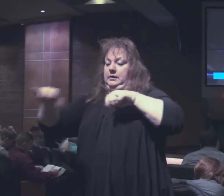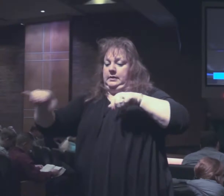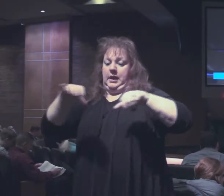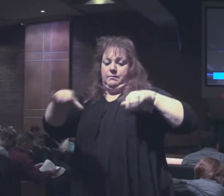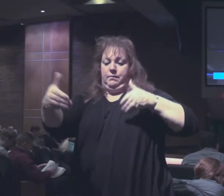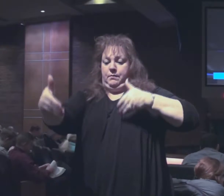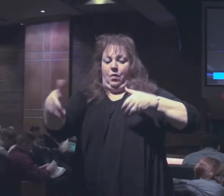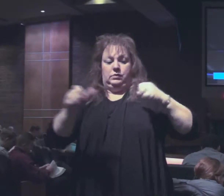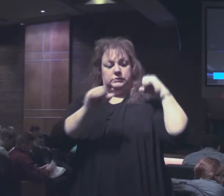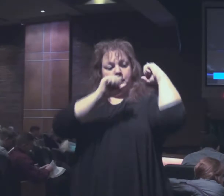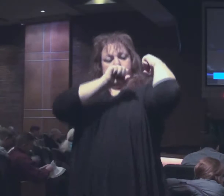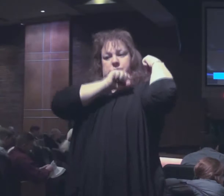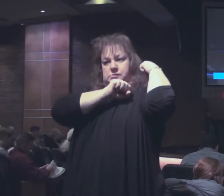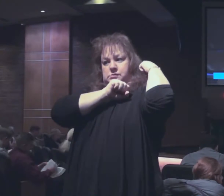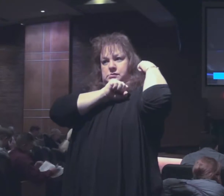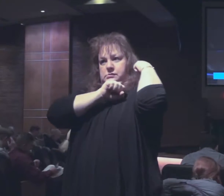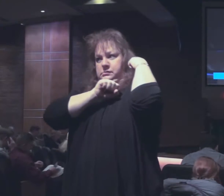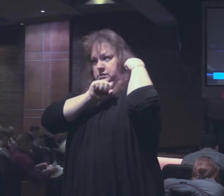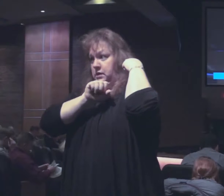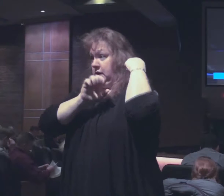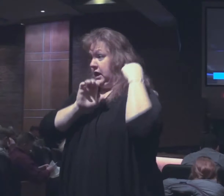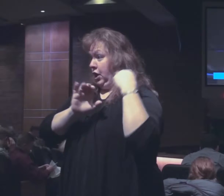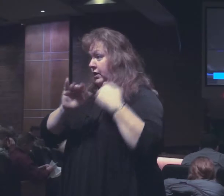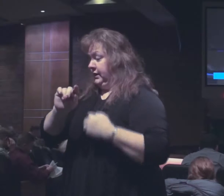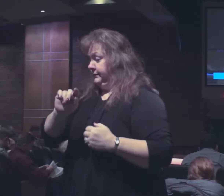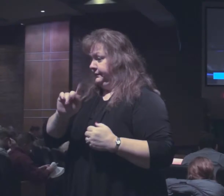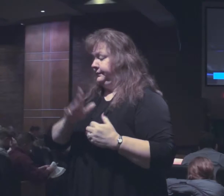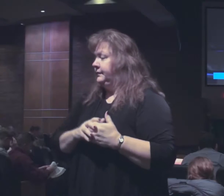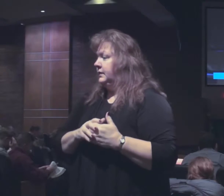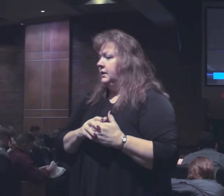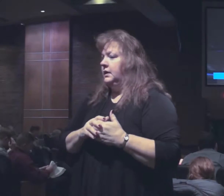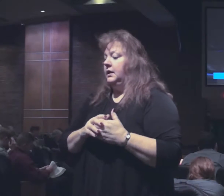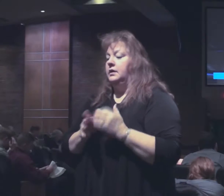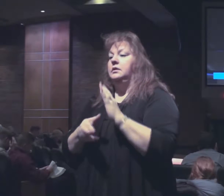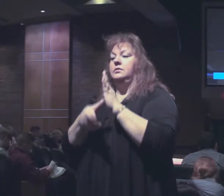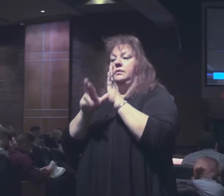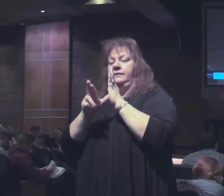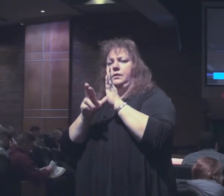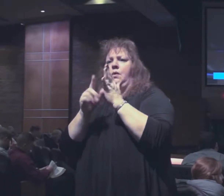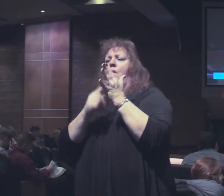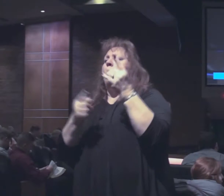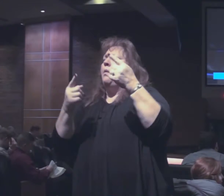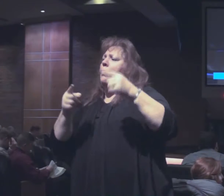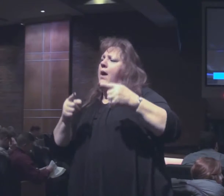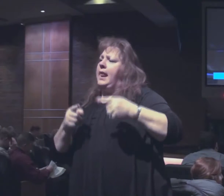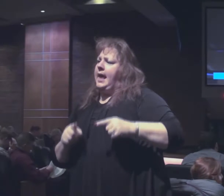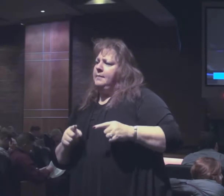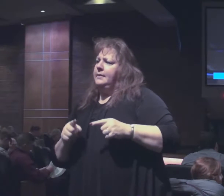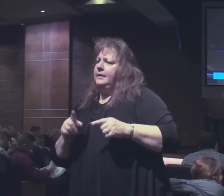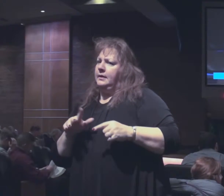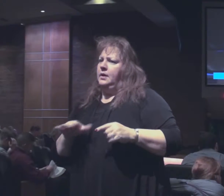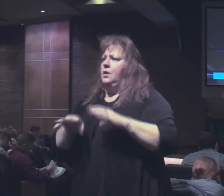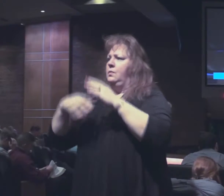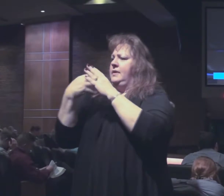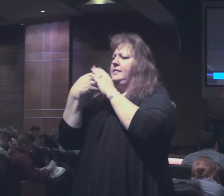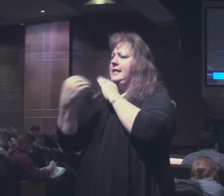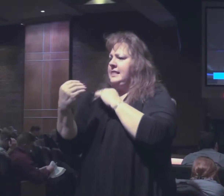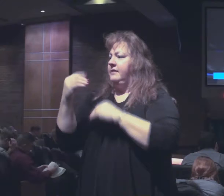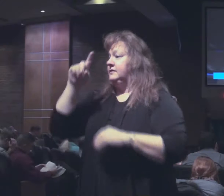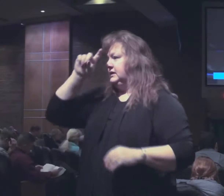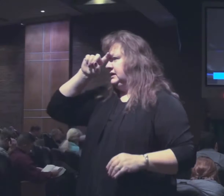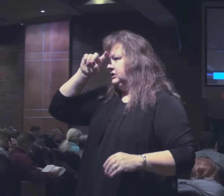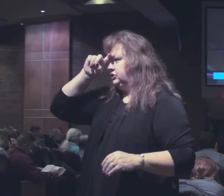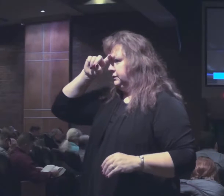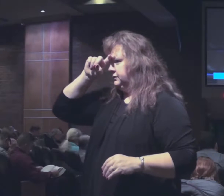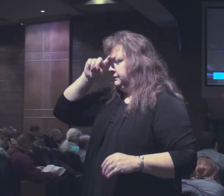commanded according to the word of God. They were reviewing what happened as the nation came out of